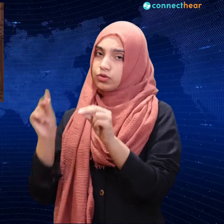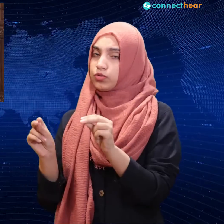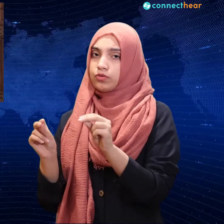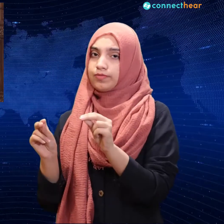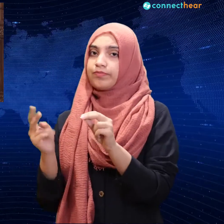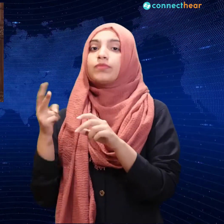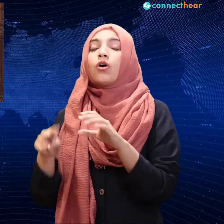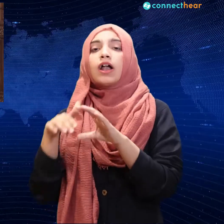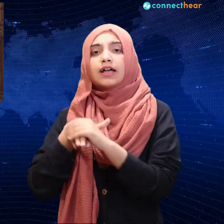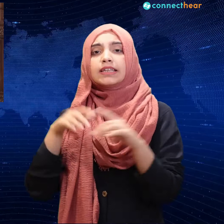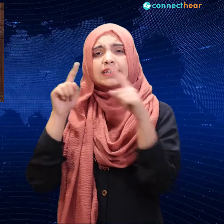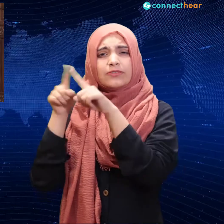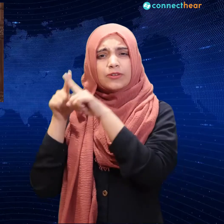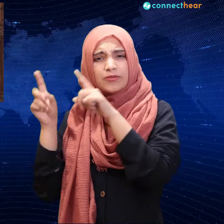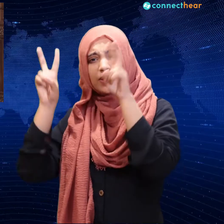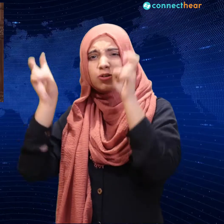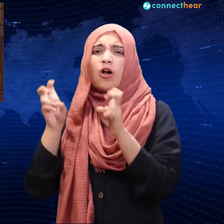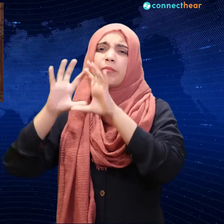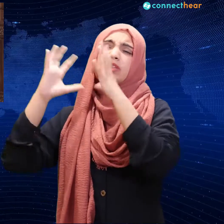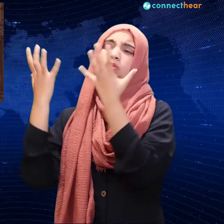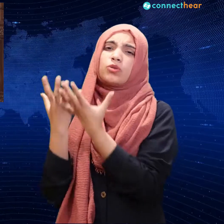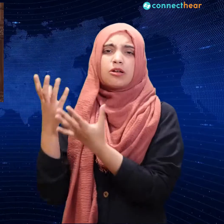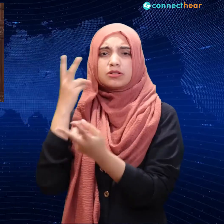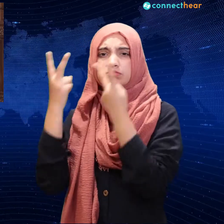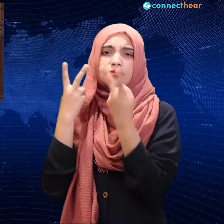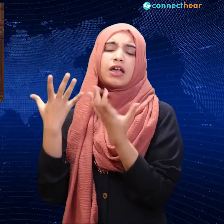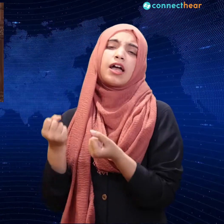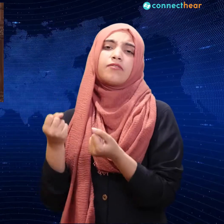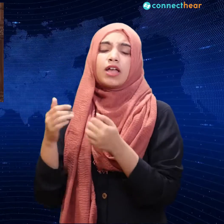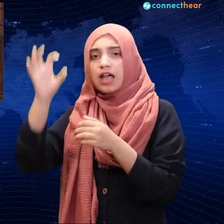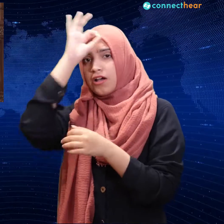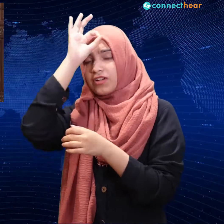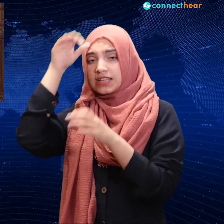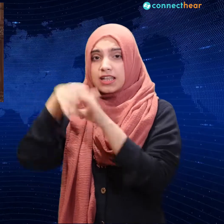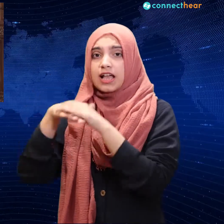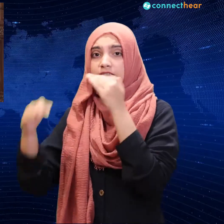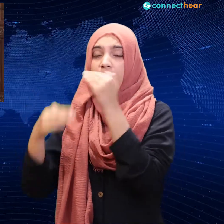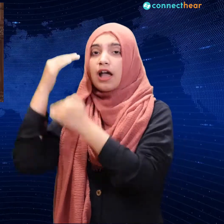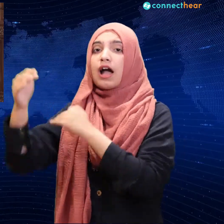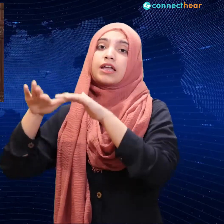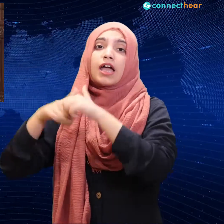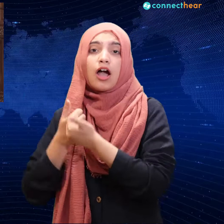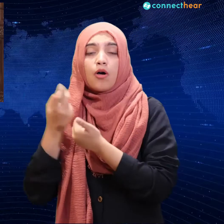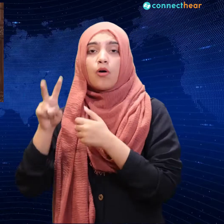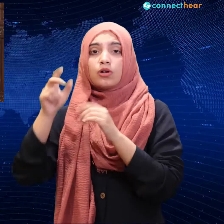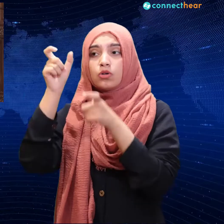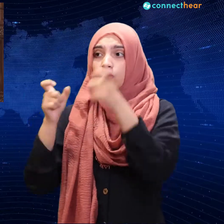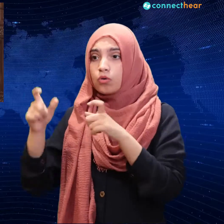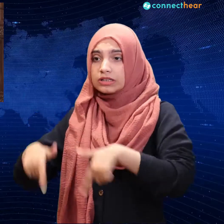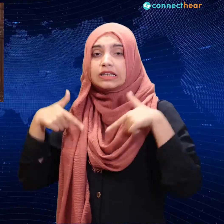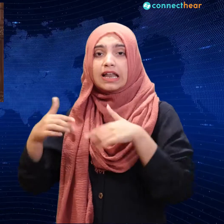so many around the world are for the future of Afghanistan and its people under a Taliban government which